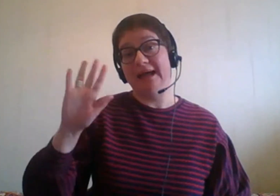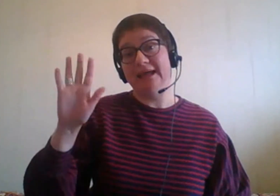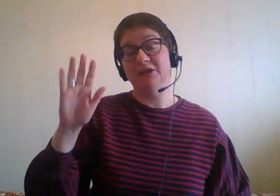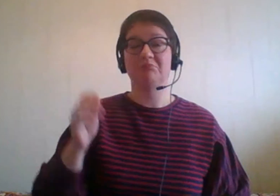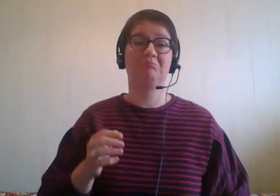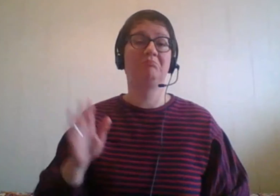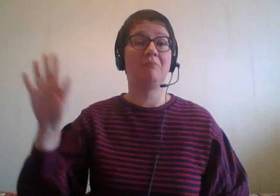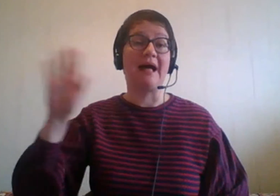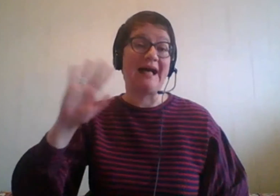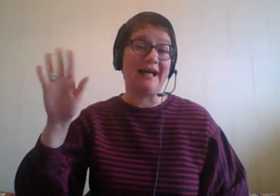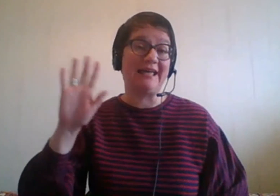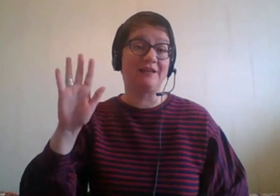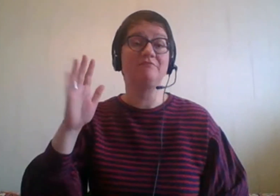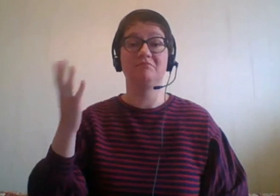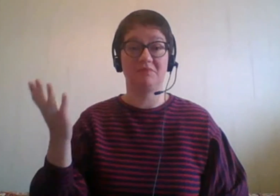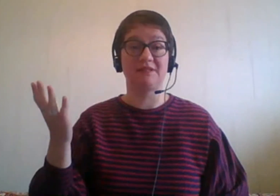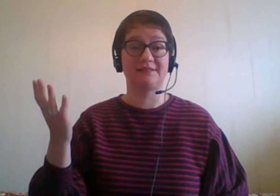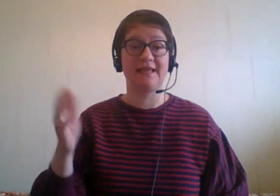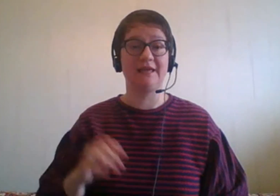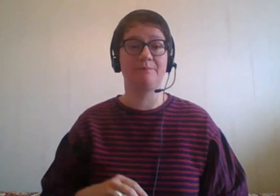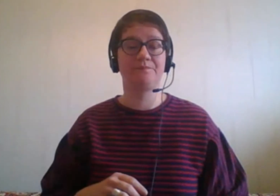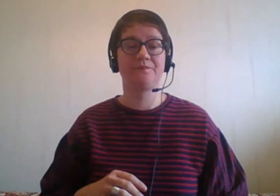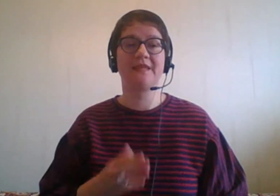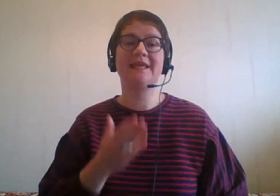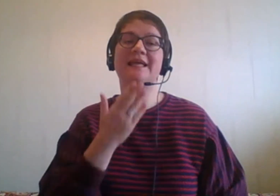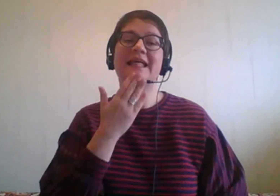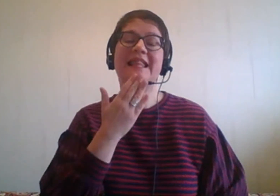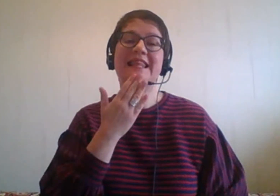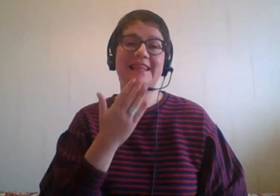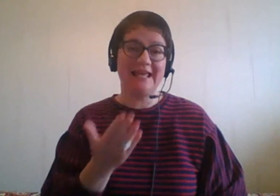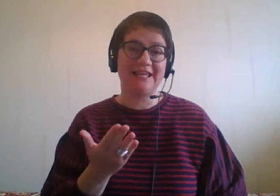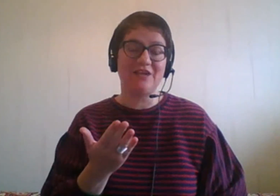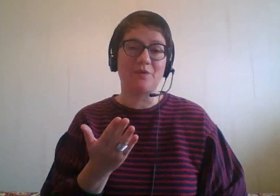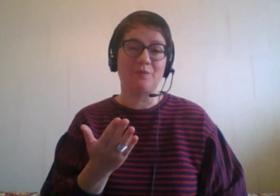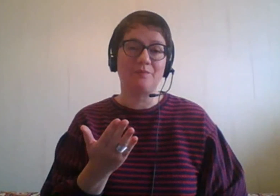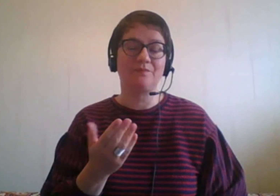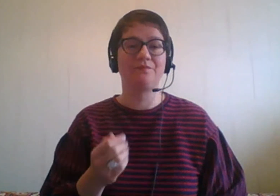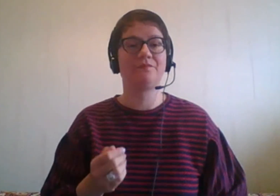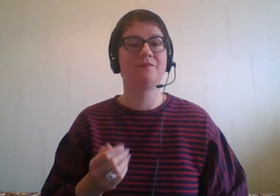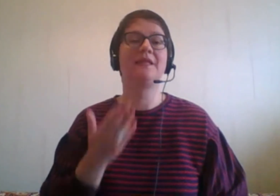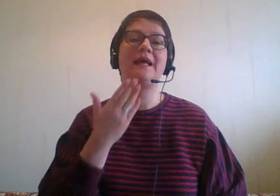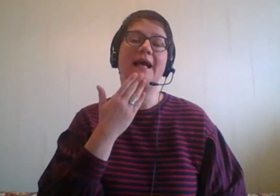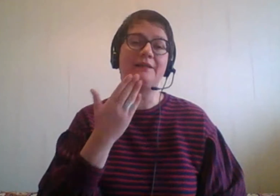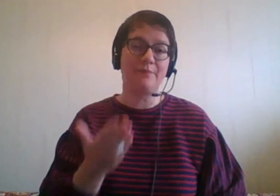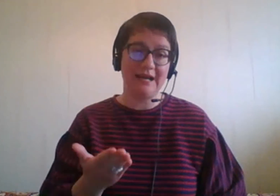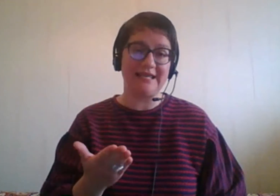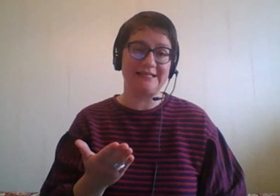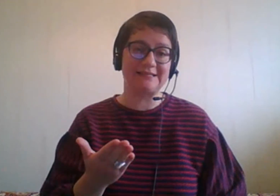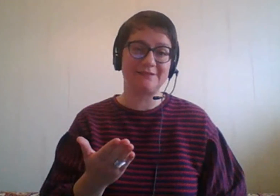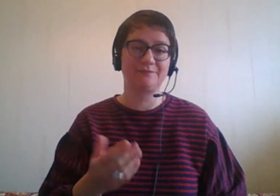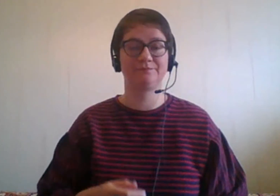bye, hi, the same, thank you, and please,